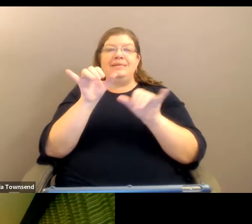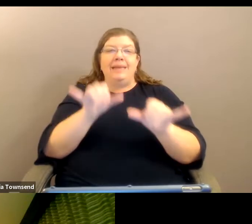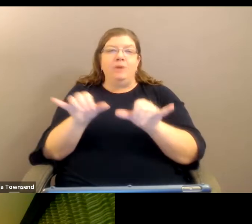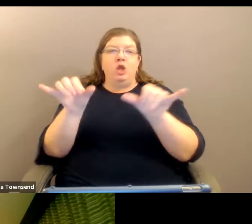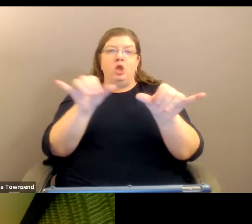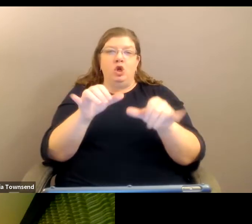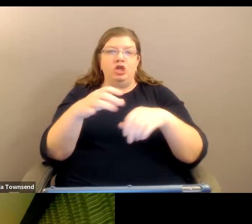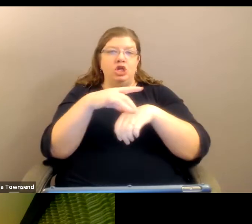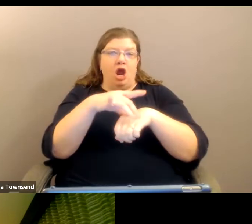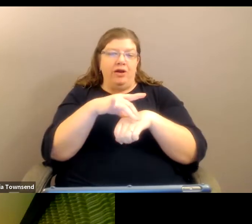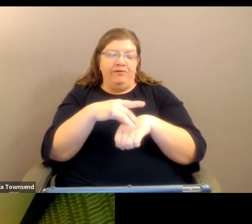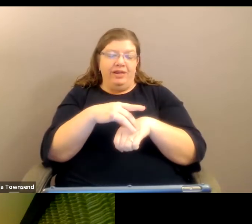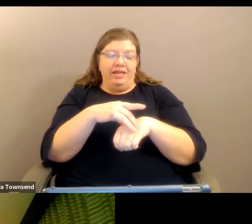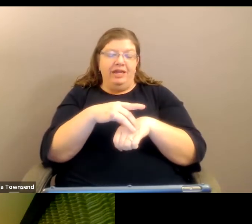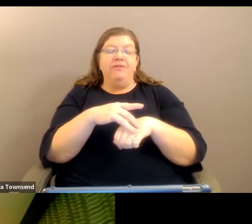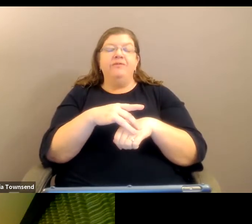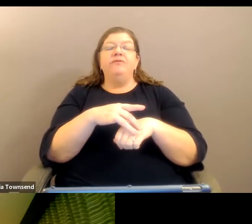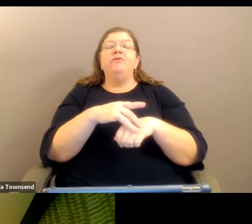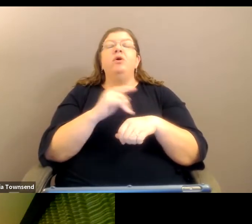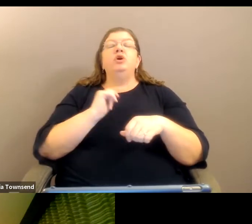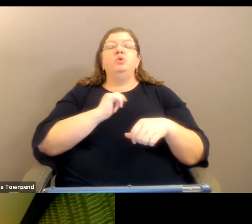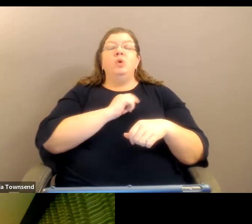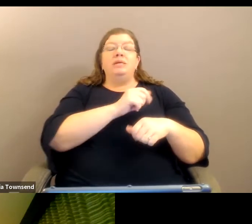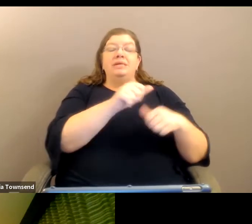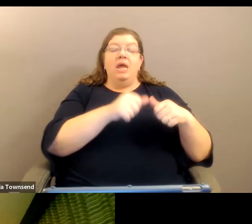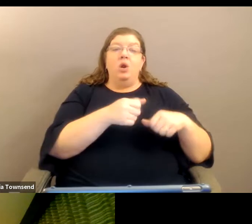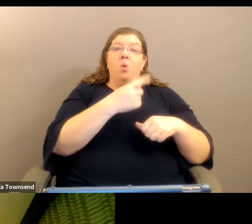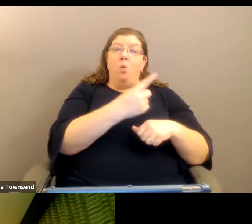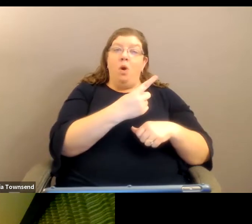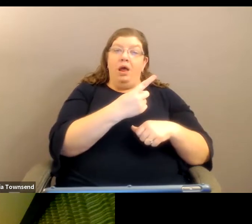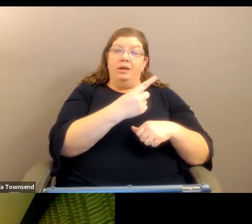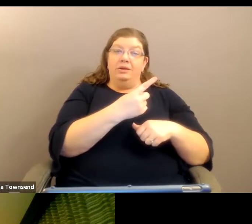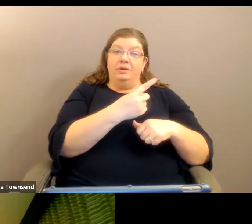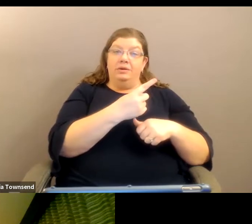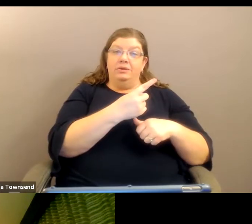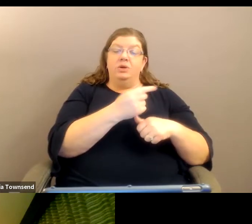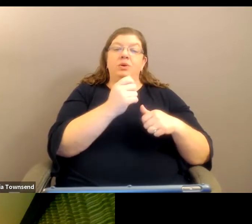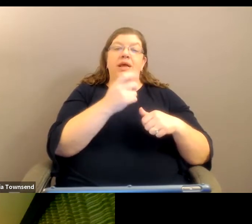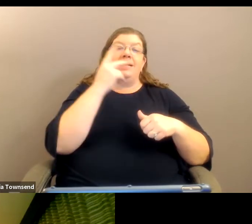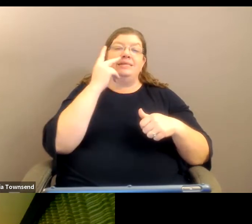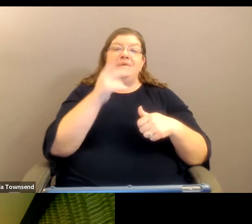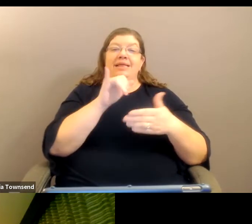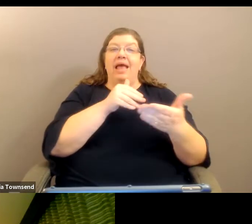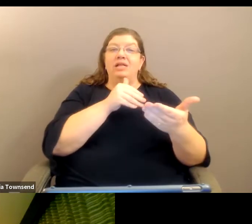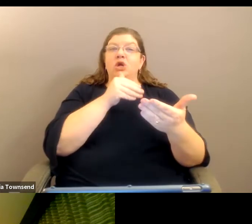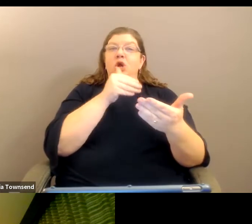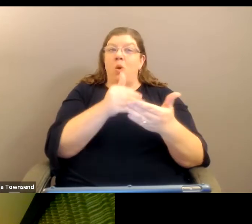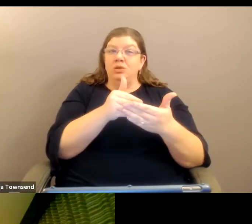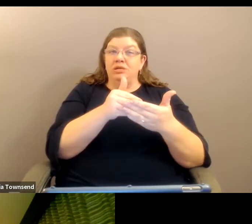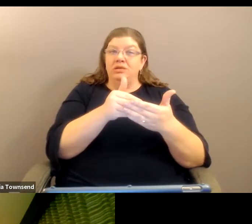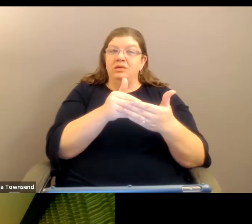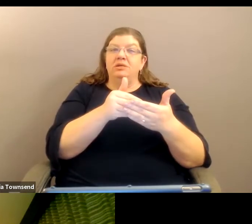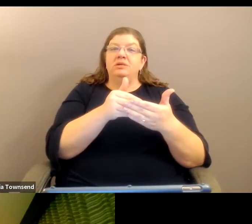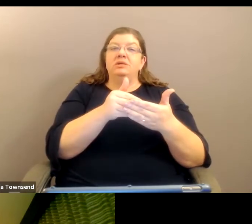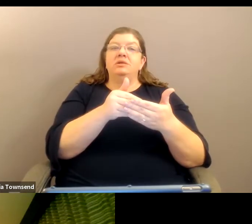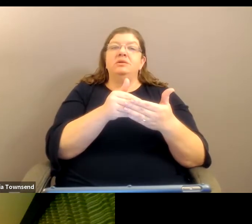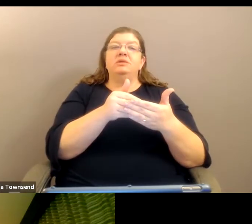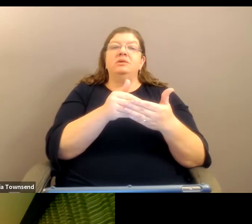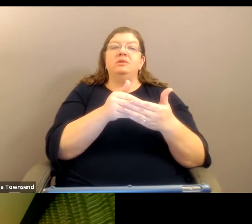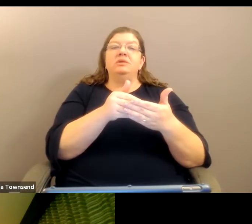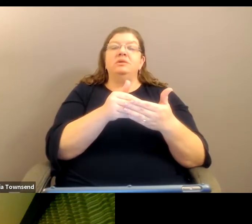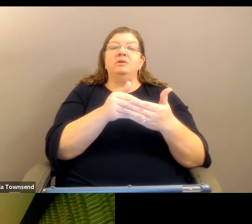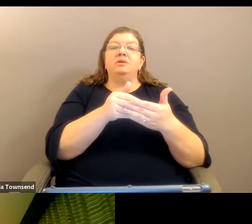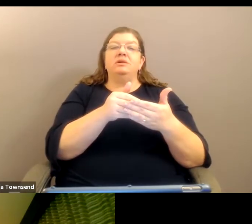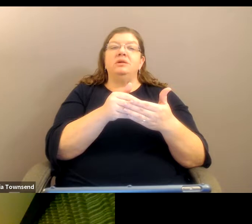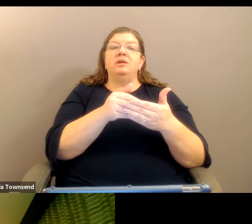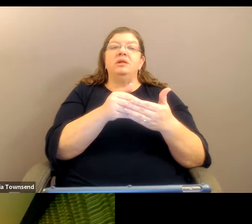So for trustee area number 1 in scenario 5, you can see that's closest to trustee area number